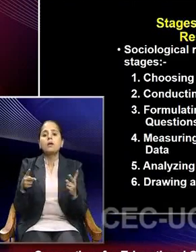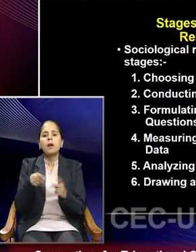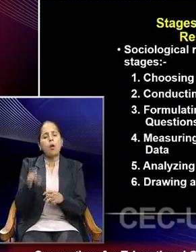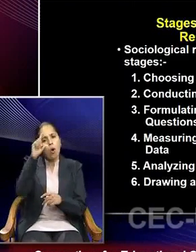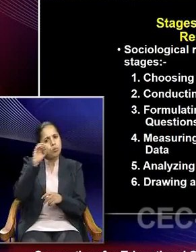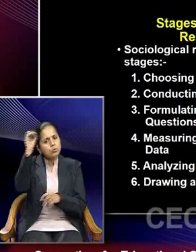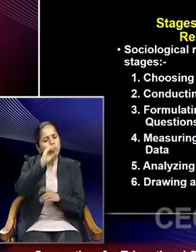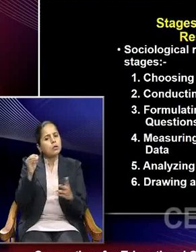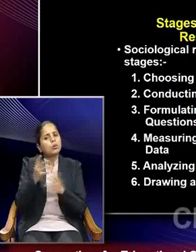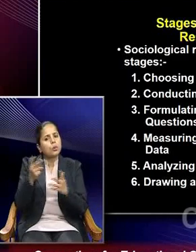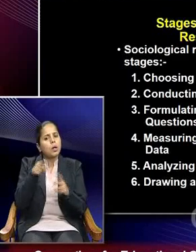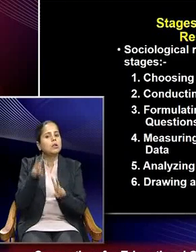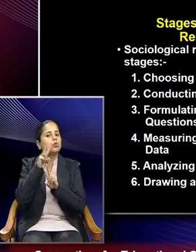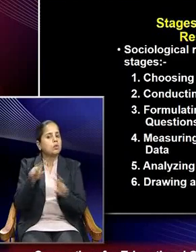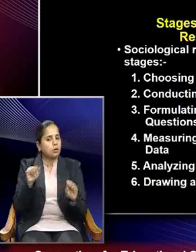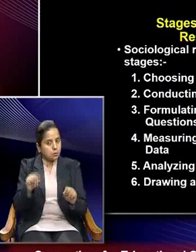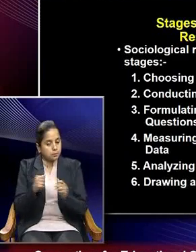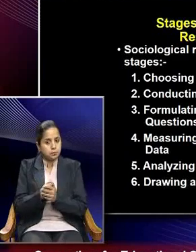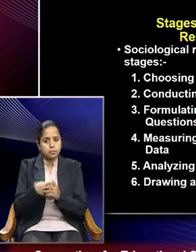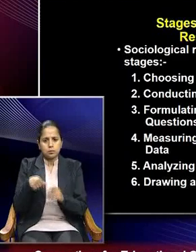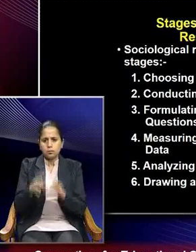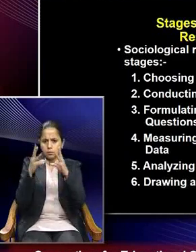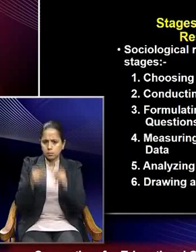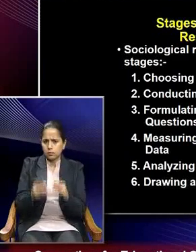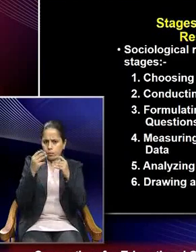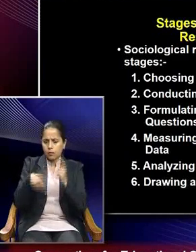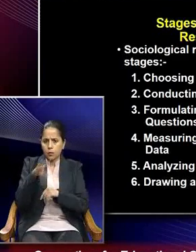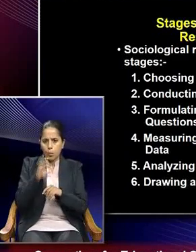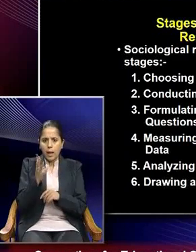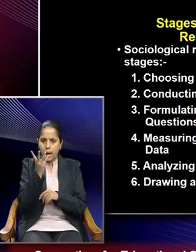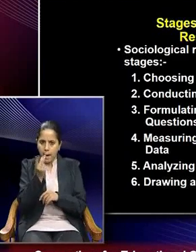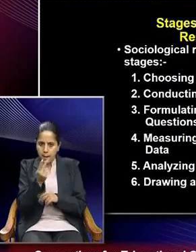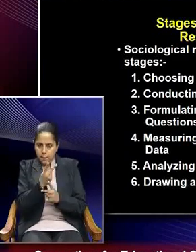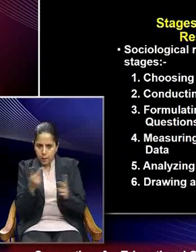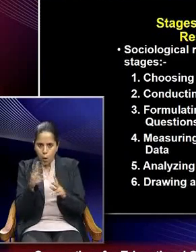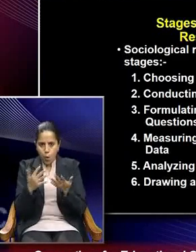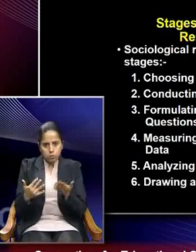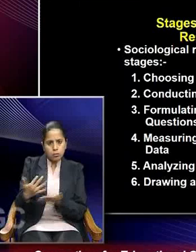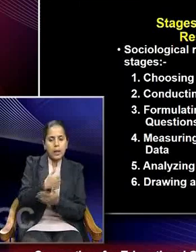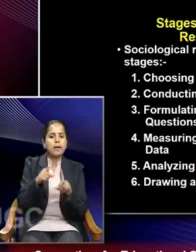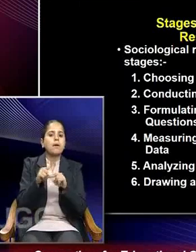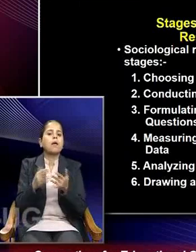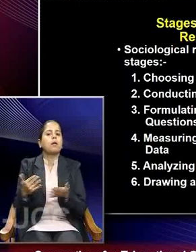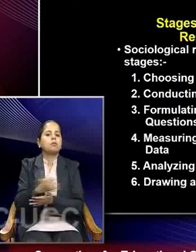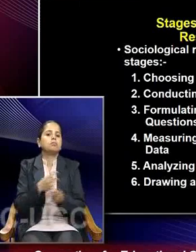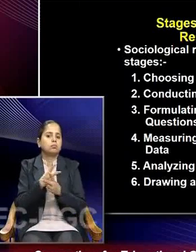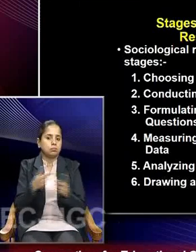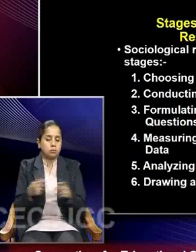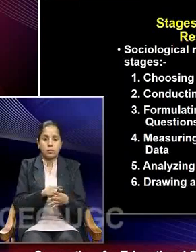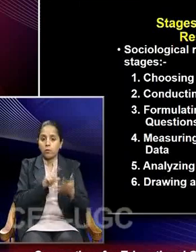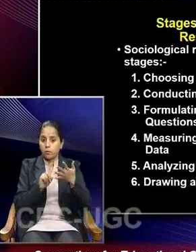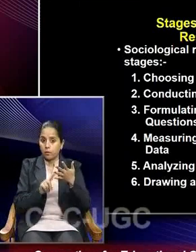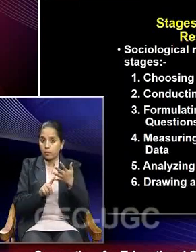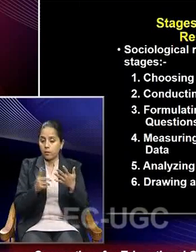research. Number 4, measuring variables and collection of data. Number